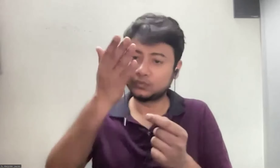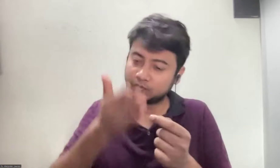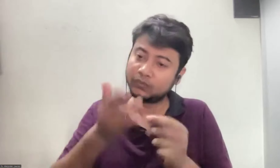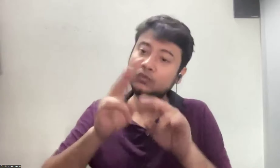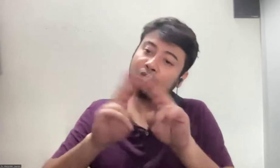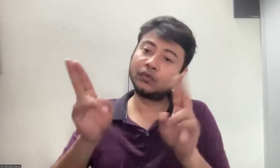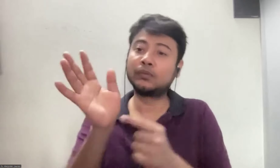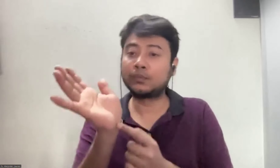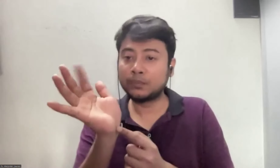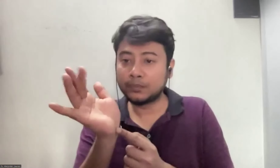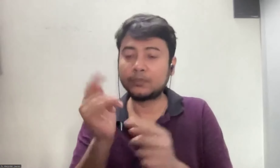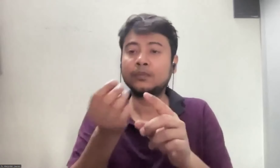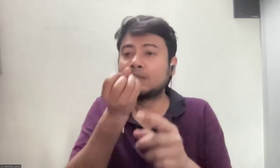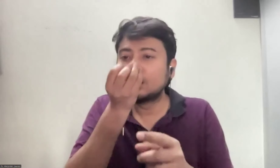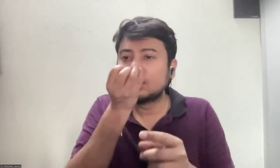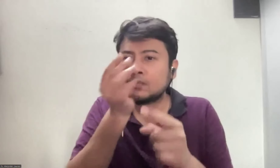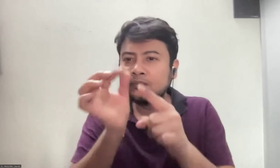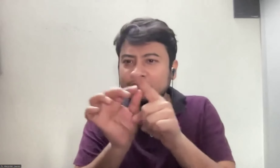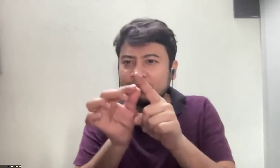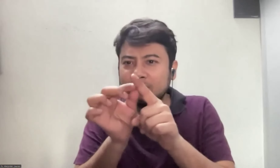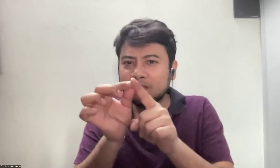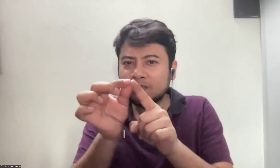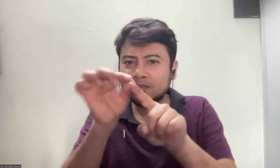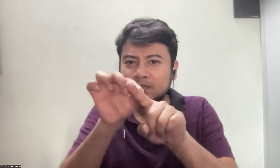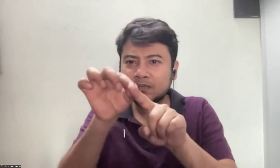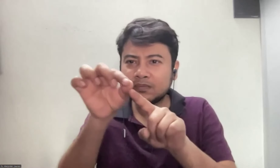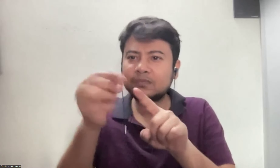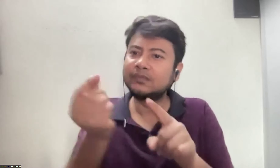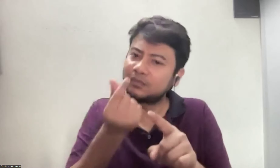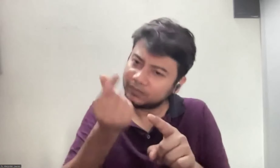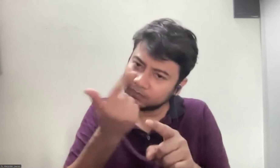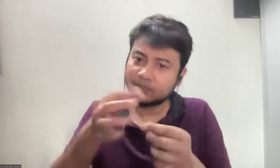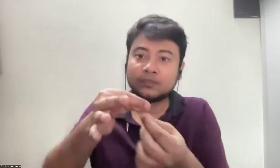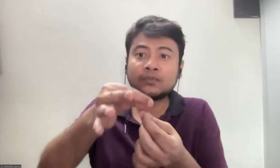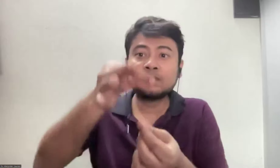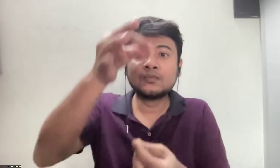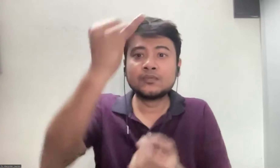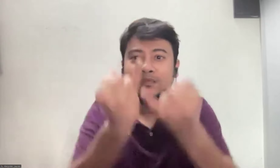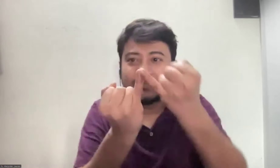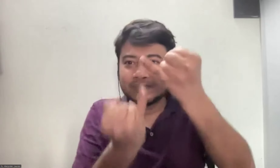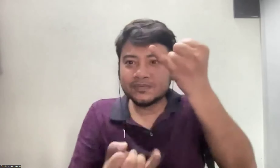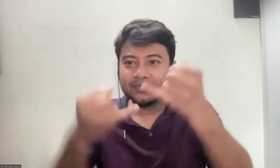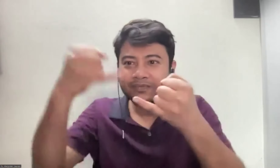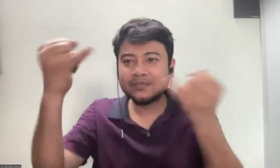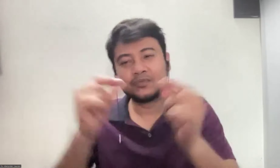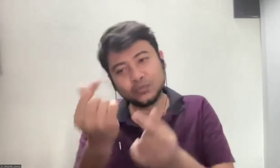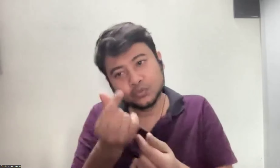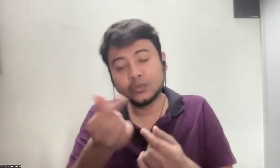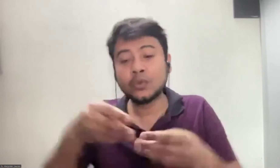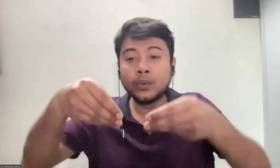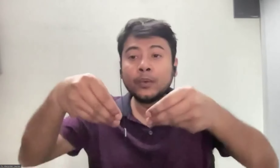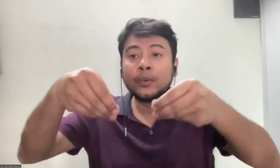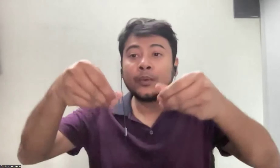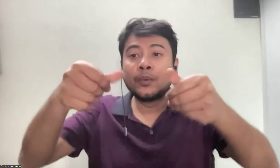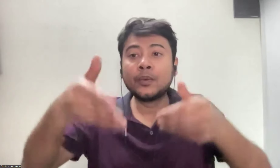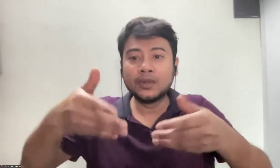There's nothing impure about Tulsi. So that is why we see that in the temples, Krishna is wearing a